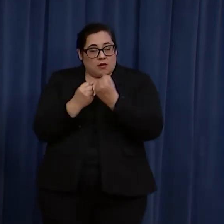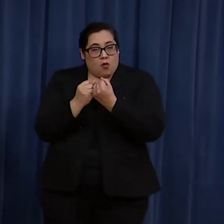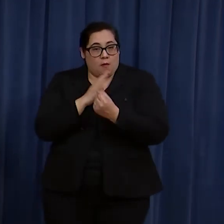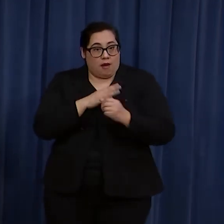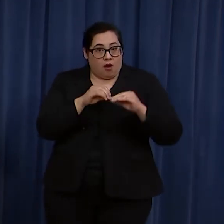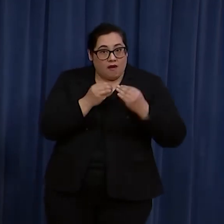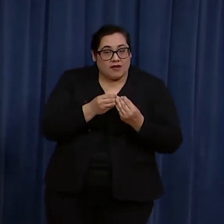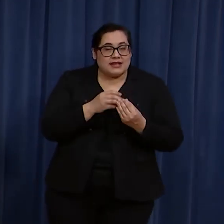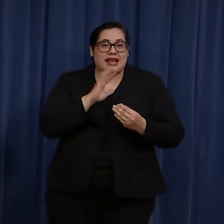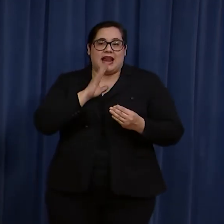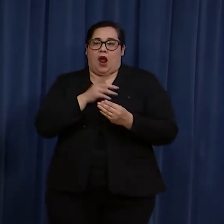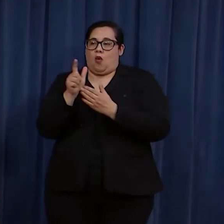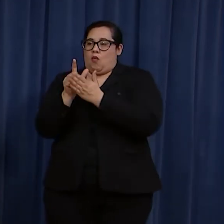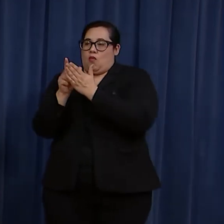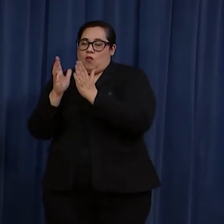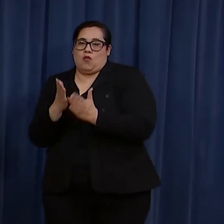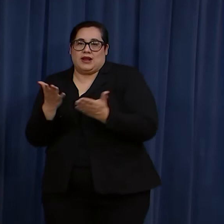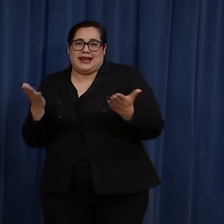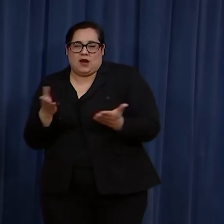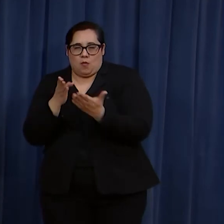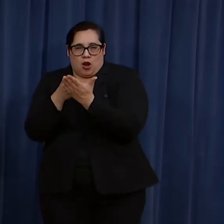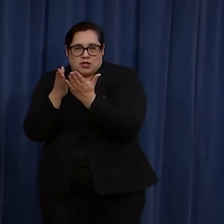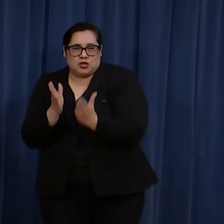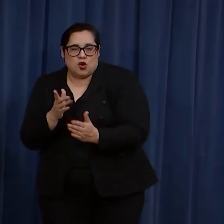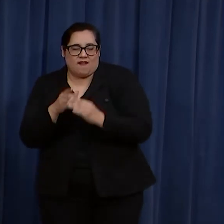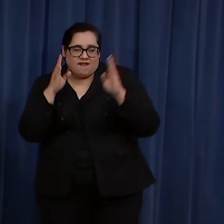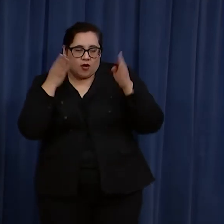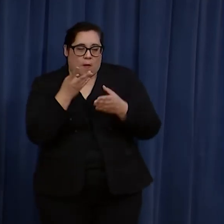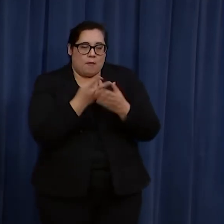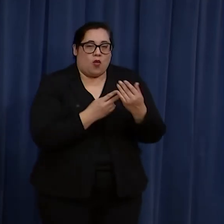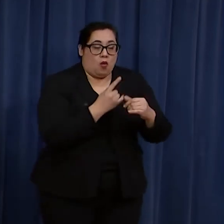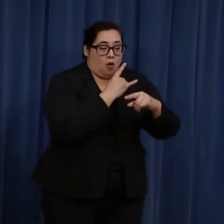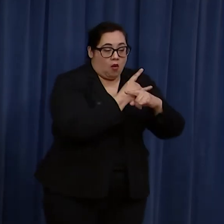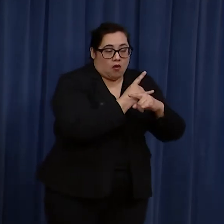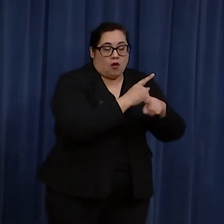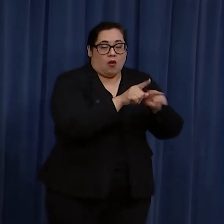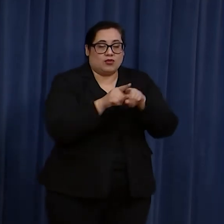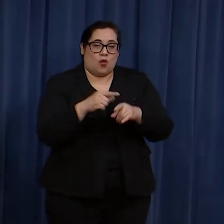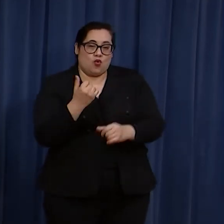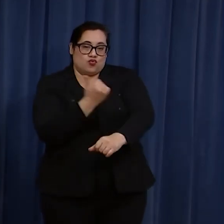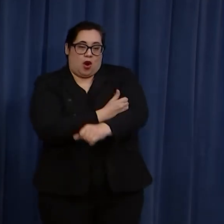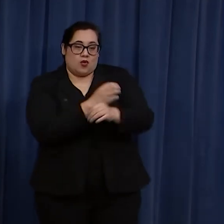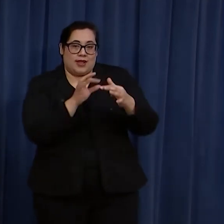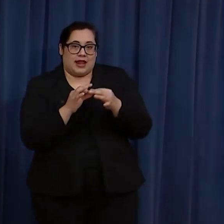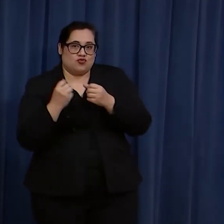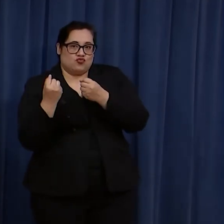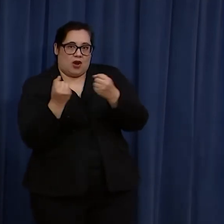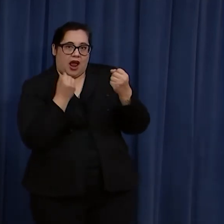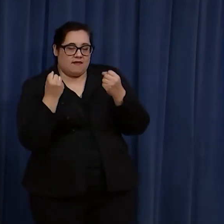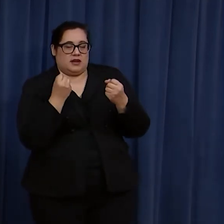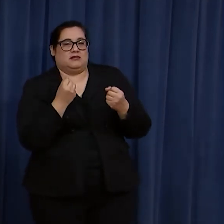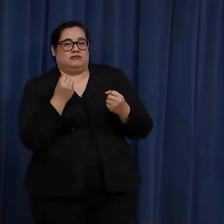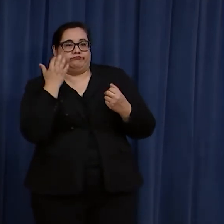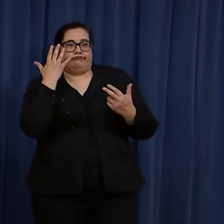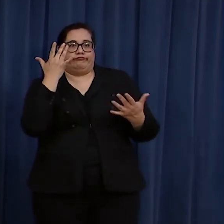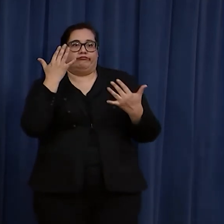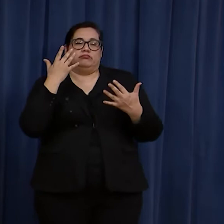our prosecutors in particular to focus both on alcohol and drug-related driving impaired